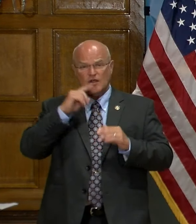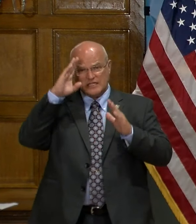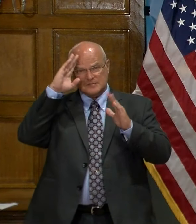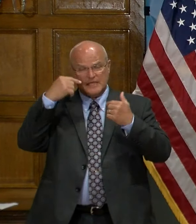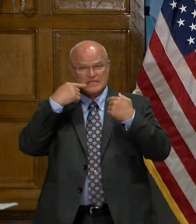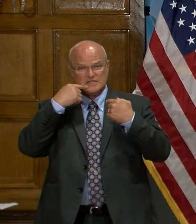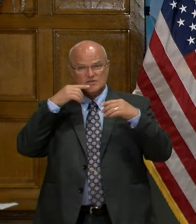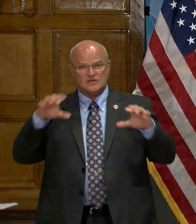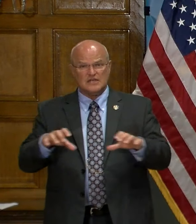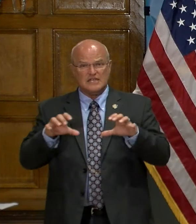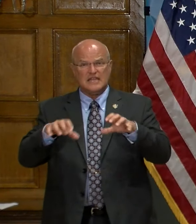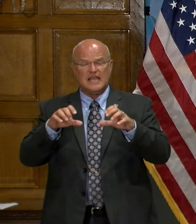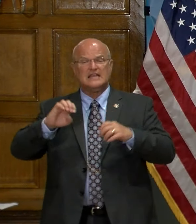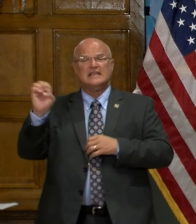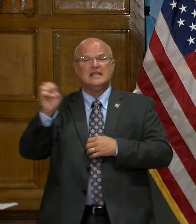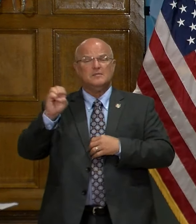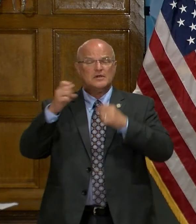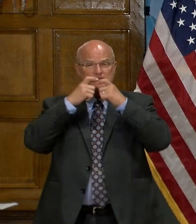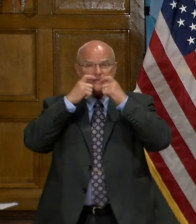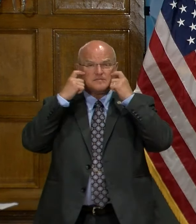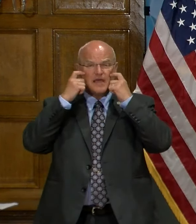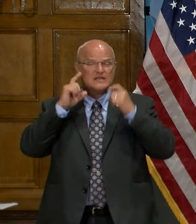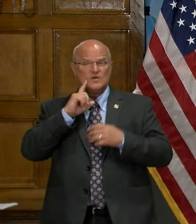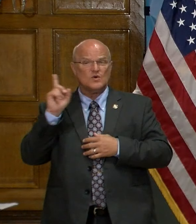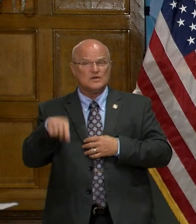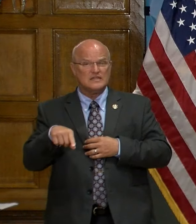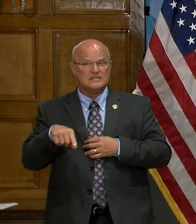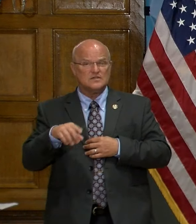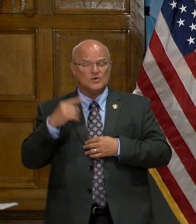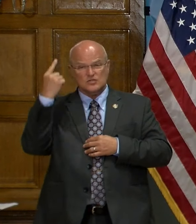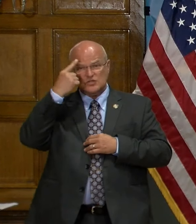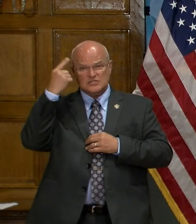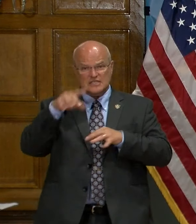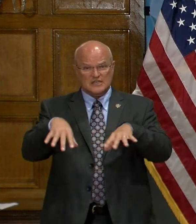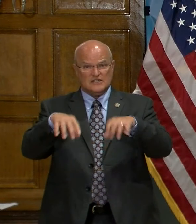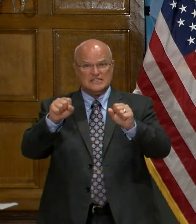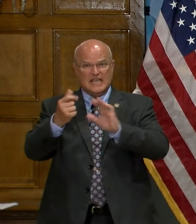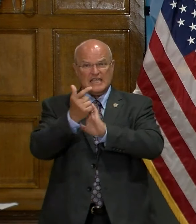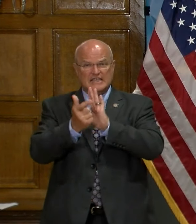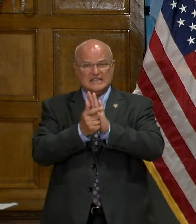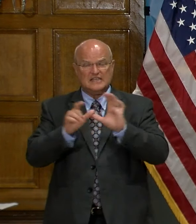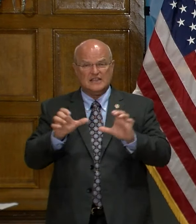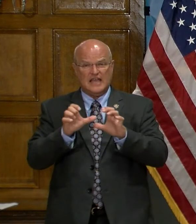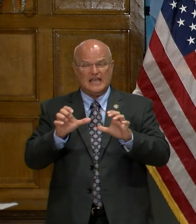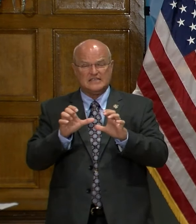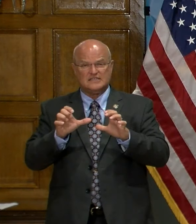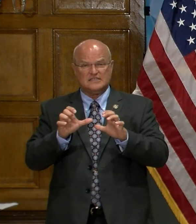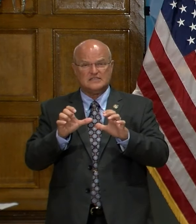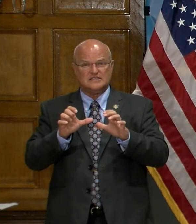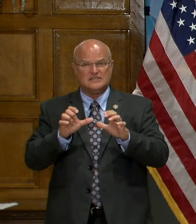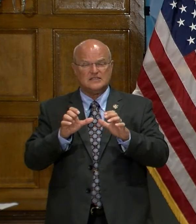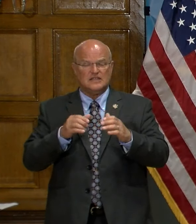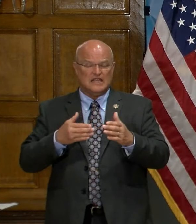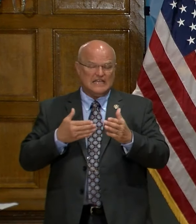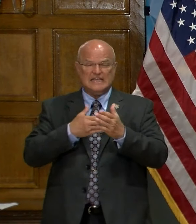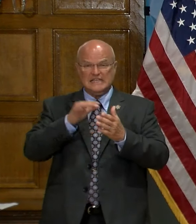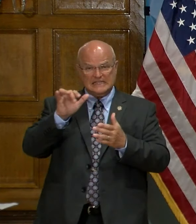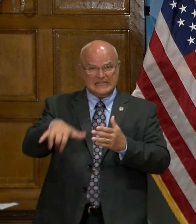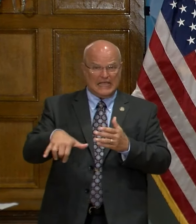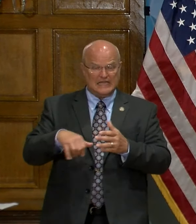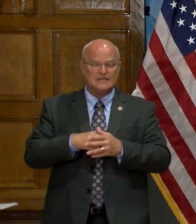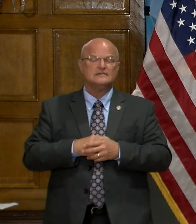expected to enact emergency mask ordinances, would you consider taking legal action to blunt such